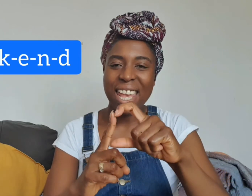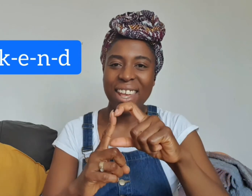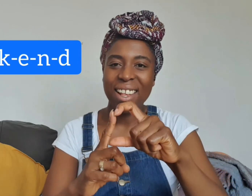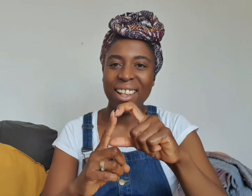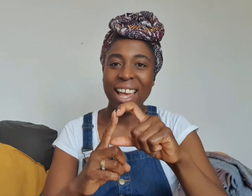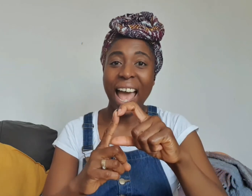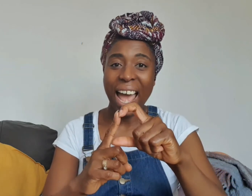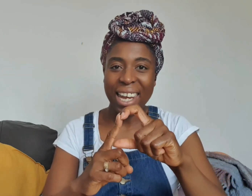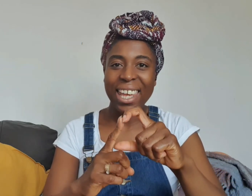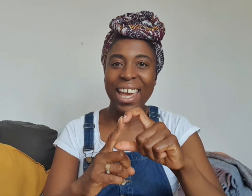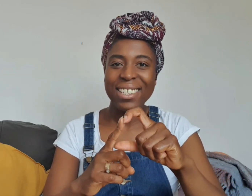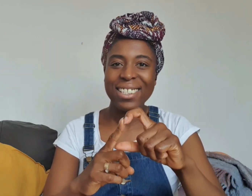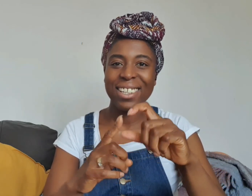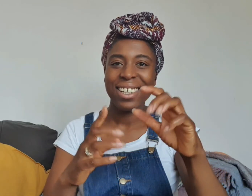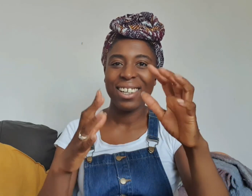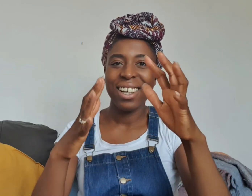W-E-E-K-E-N-D. And again.